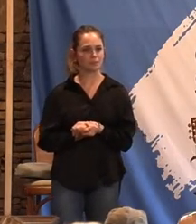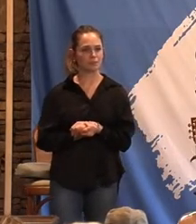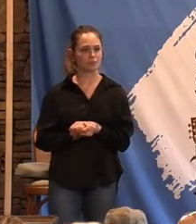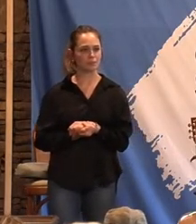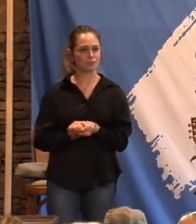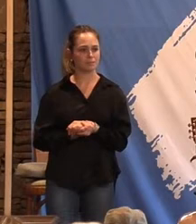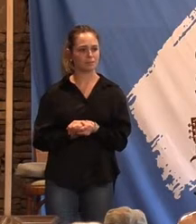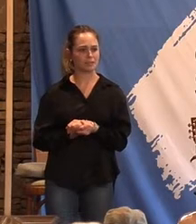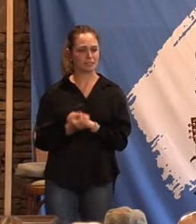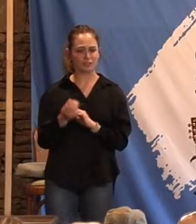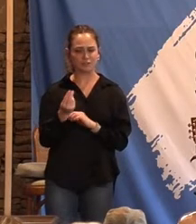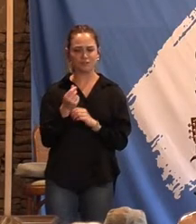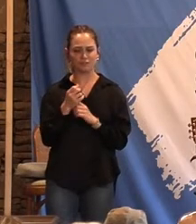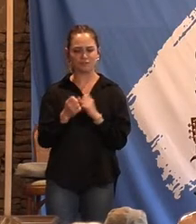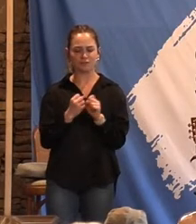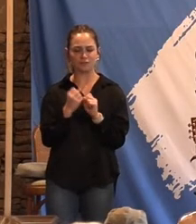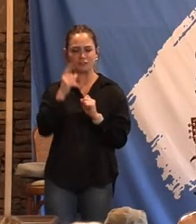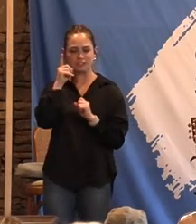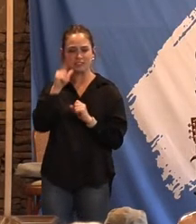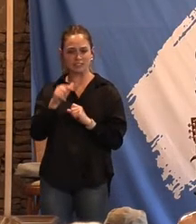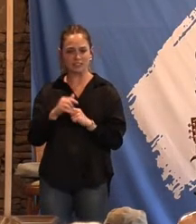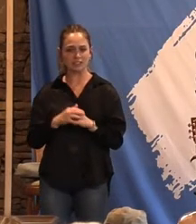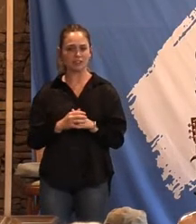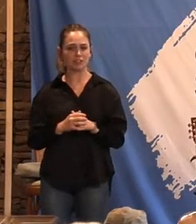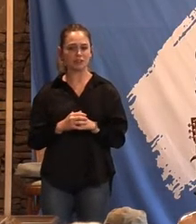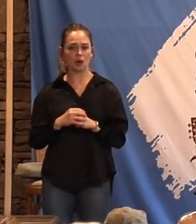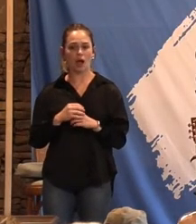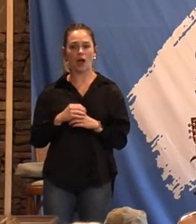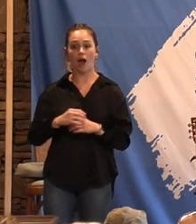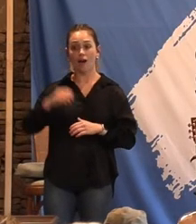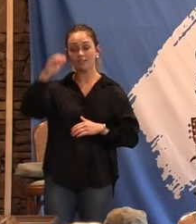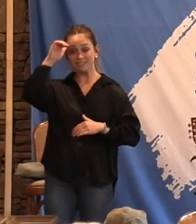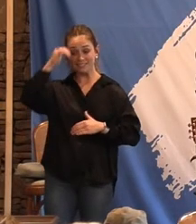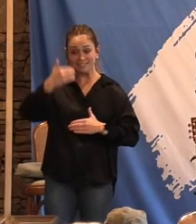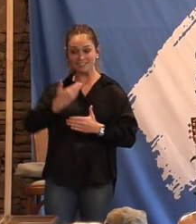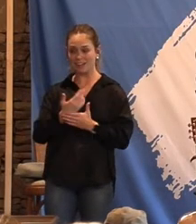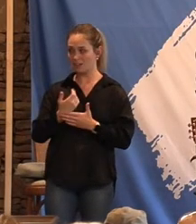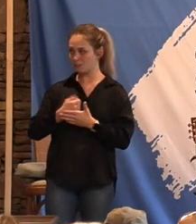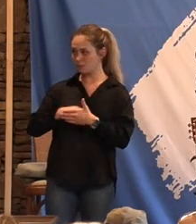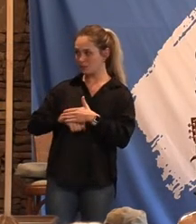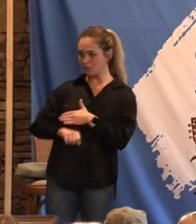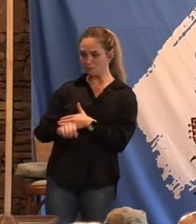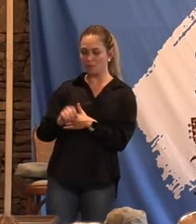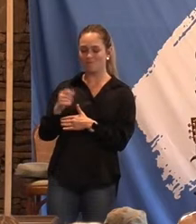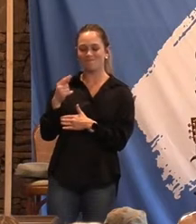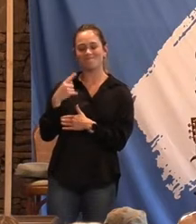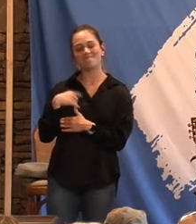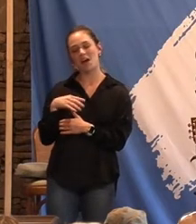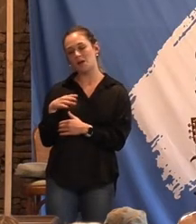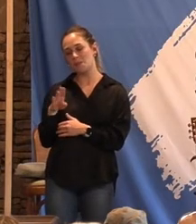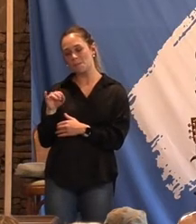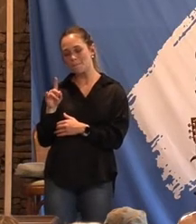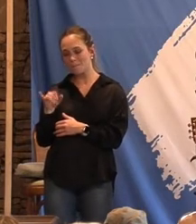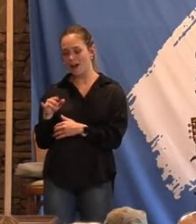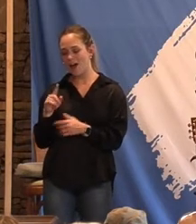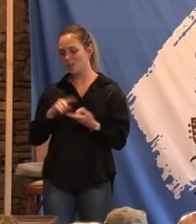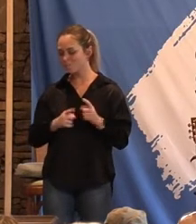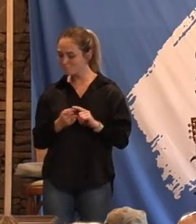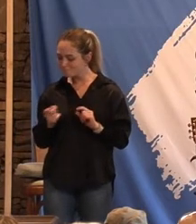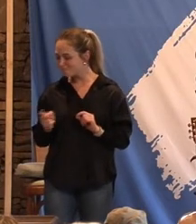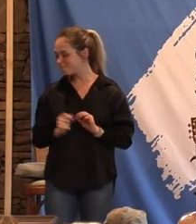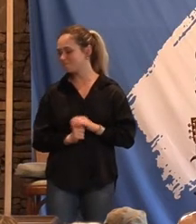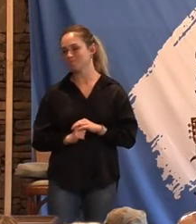And a couple of years later, our son was born. My little buddy, oh my gosh.